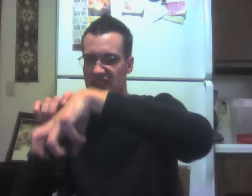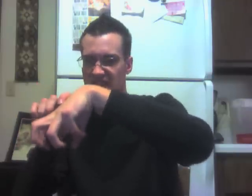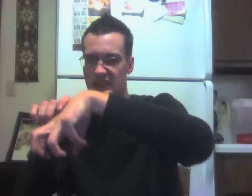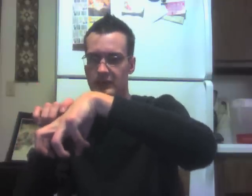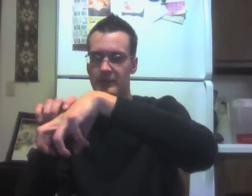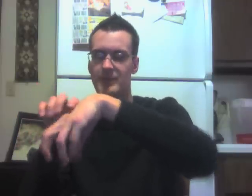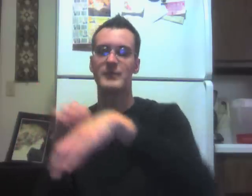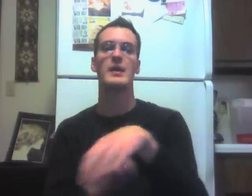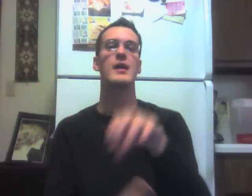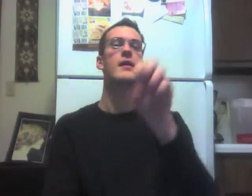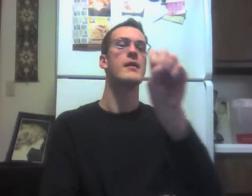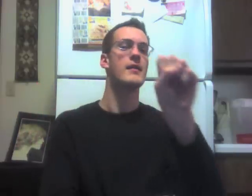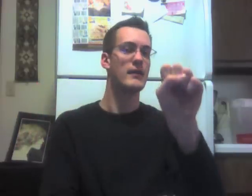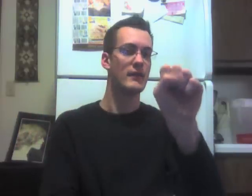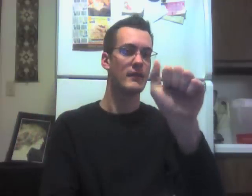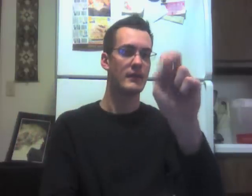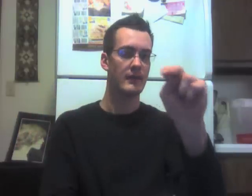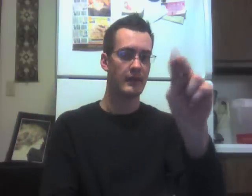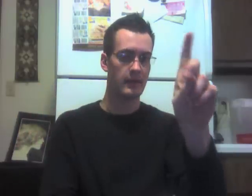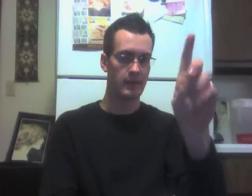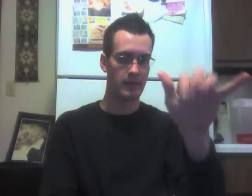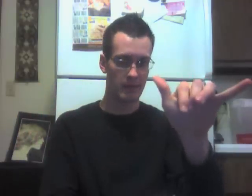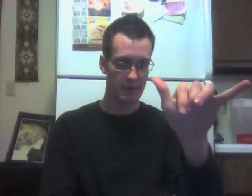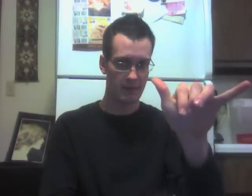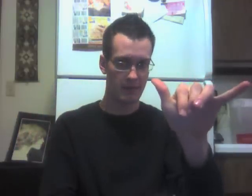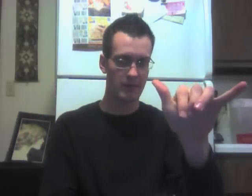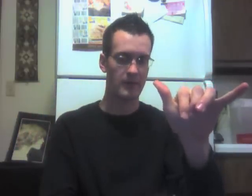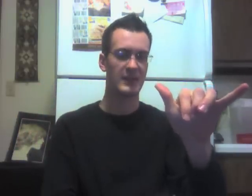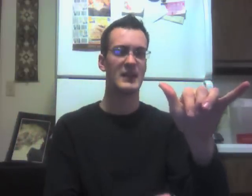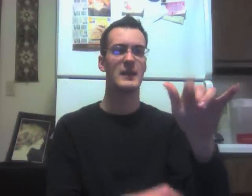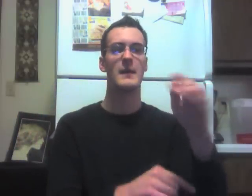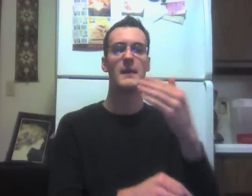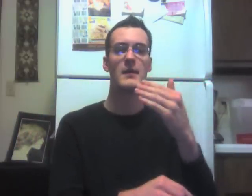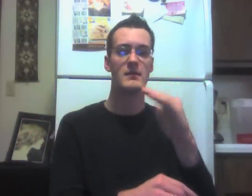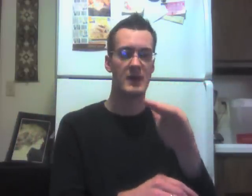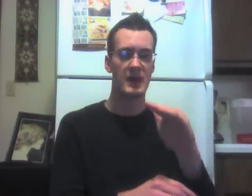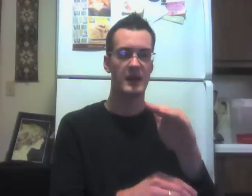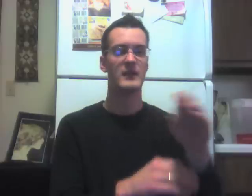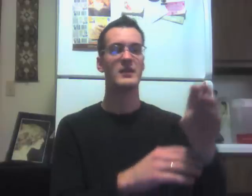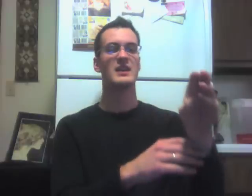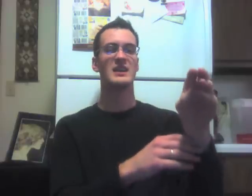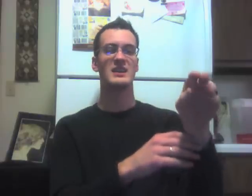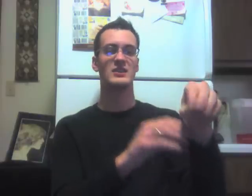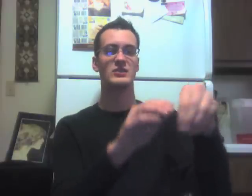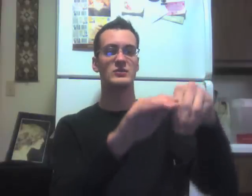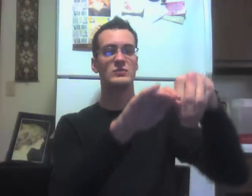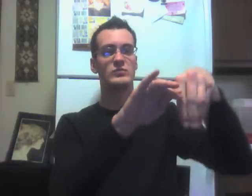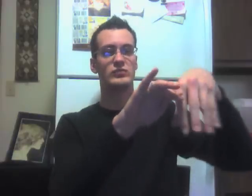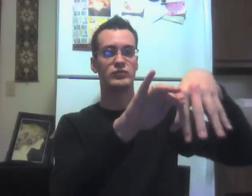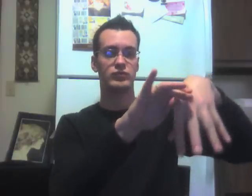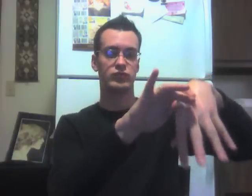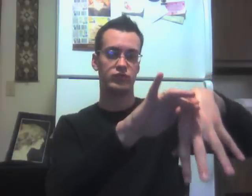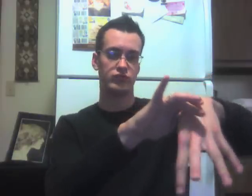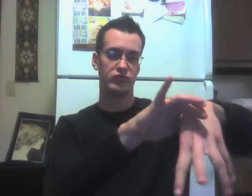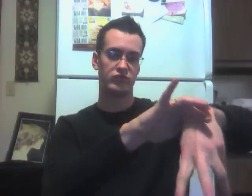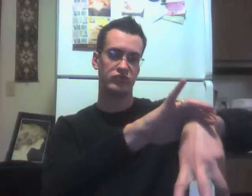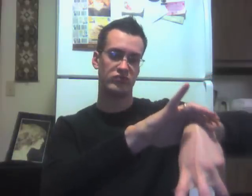problem since rose bushes need a fairly wet soil and sandy soil does not retain moisture. Pick a